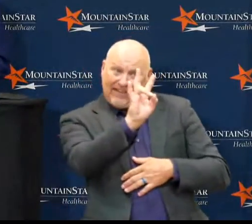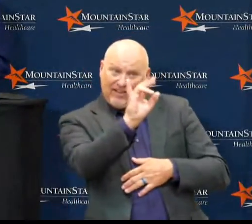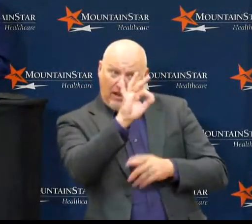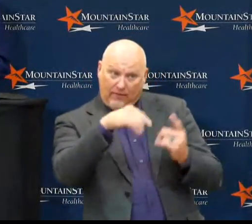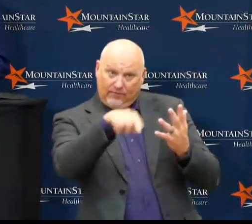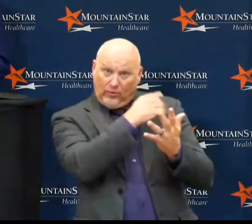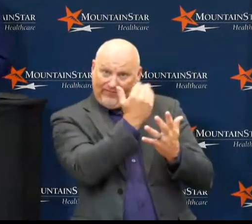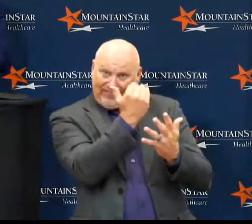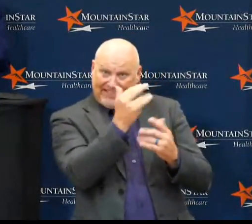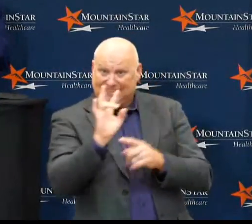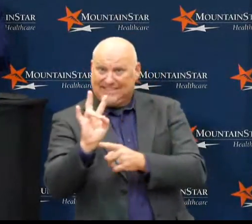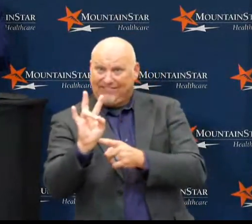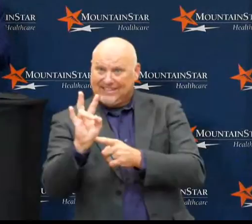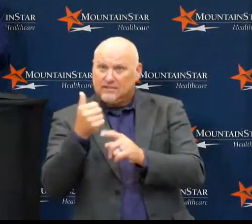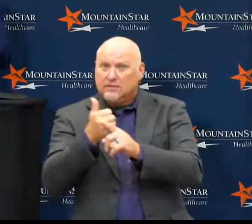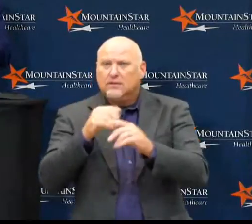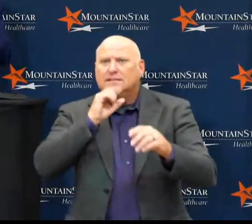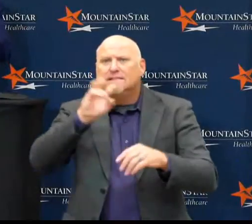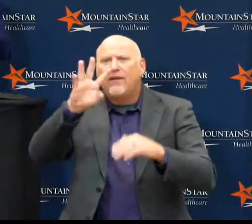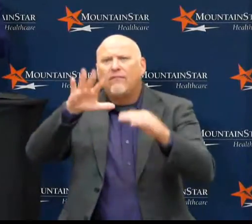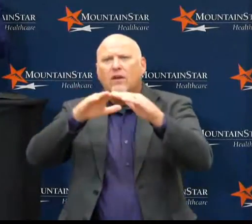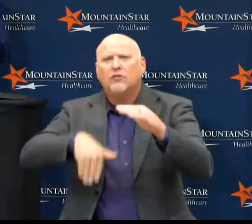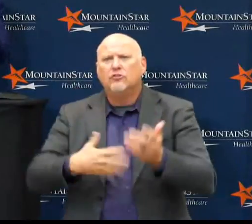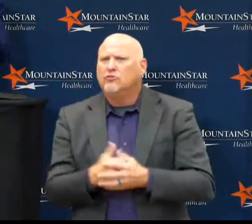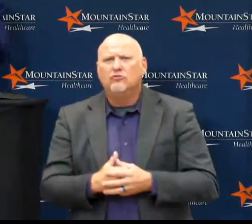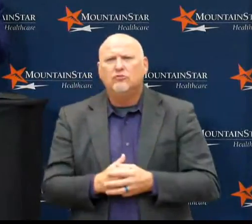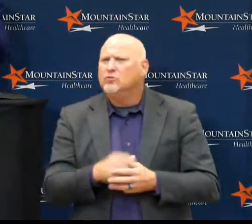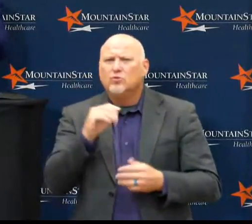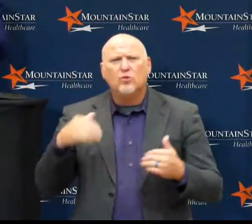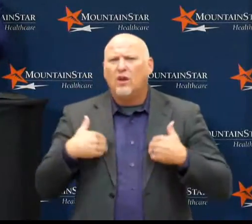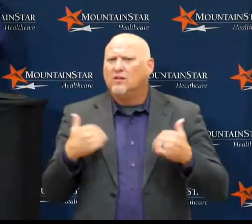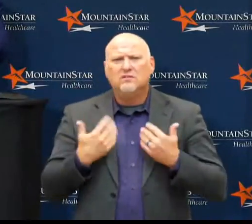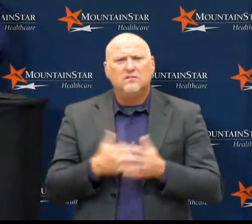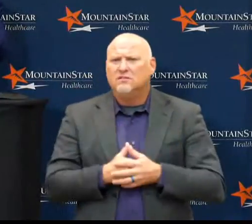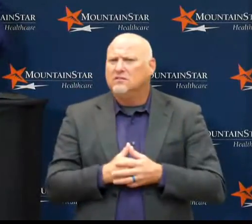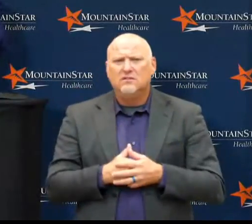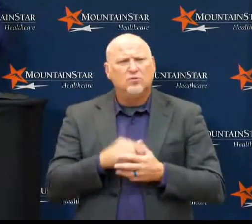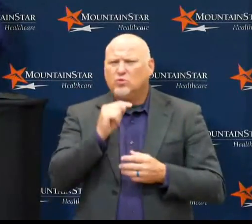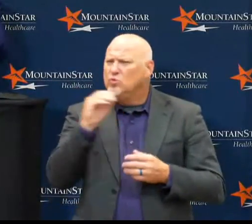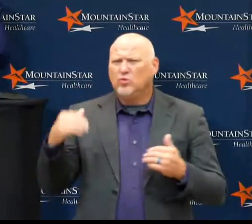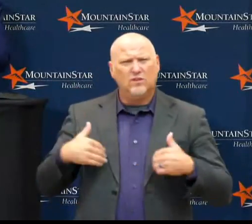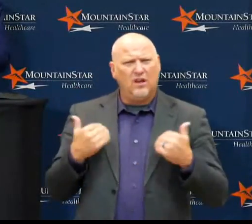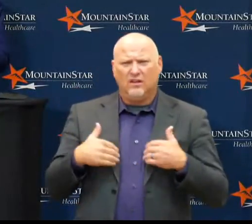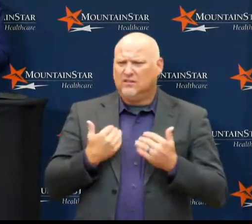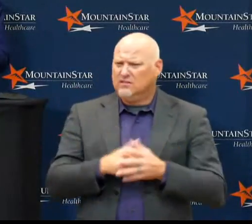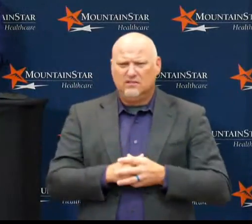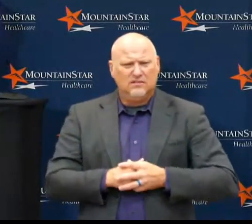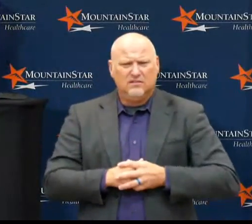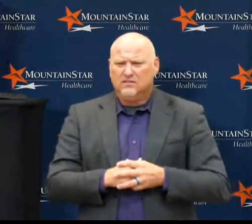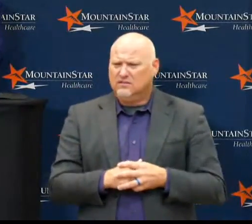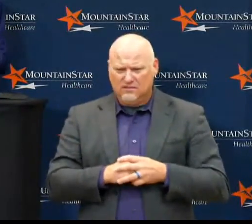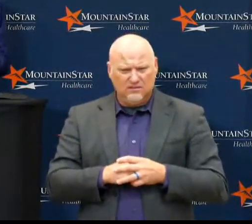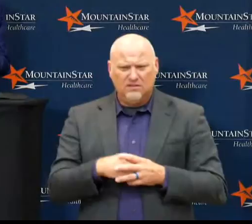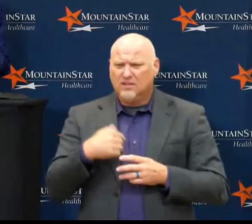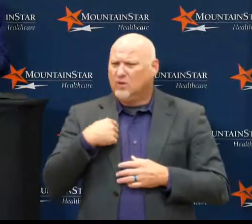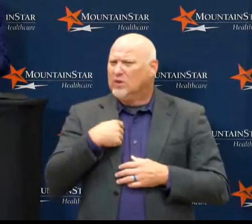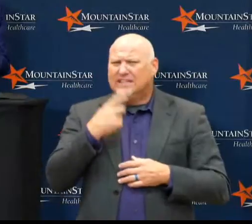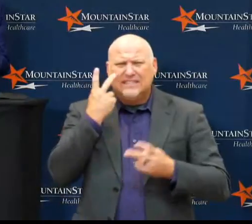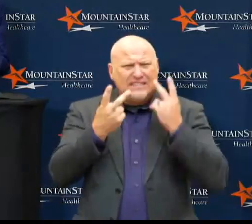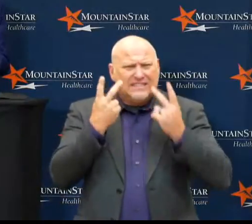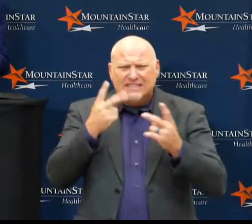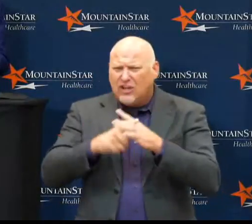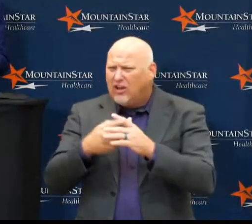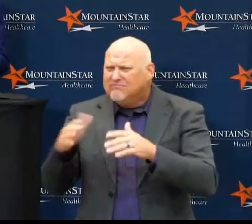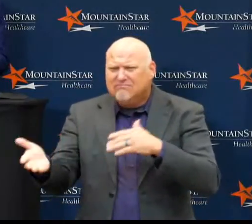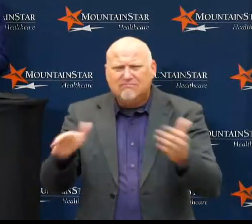preventable. And you will notice that there is an uptick in deaths among younger people, unlike earlier in the